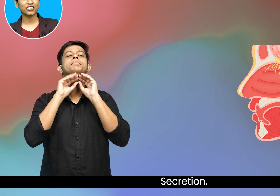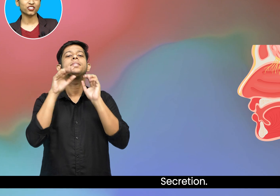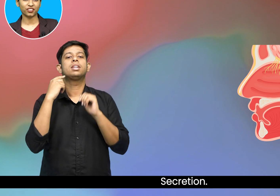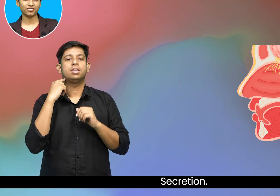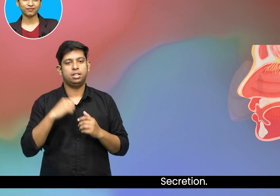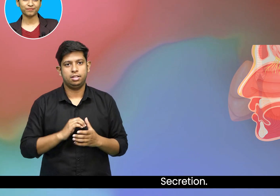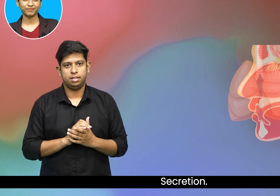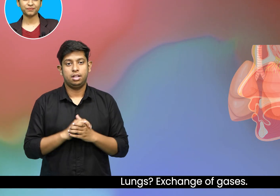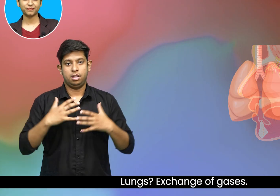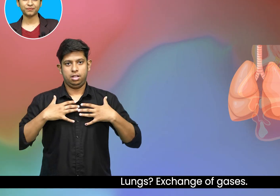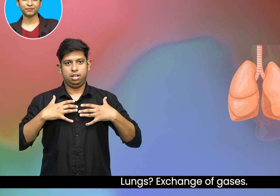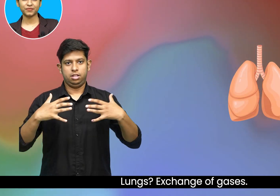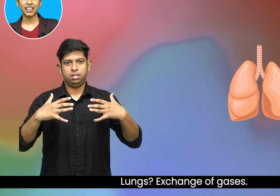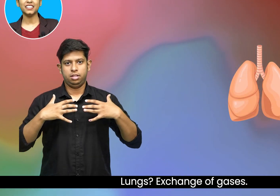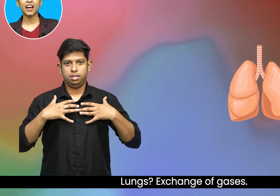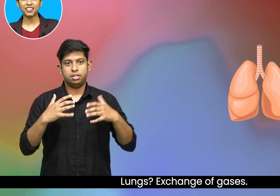secretion.